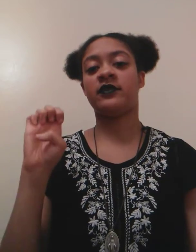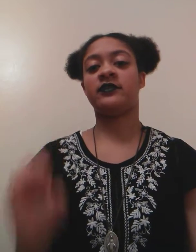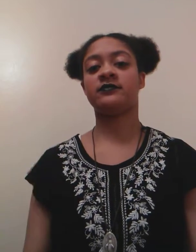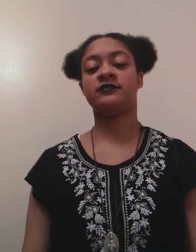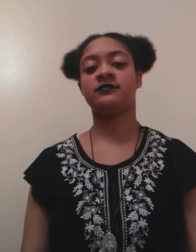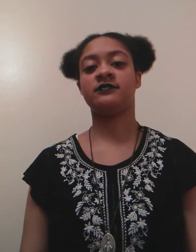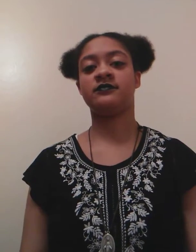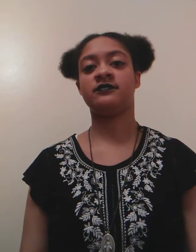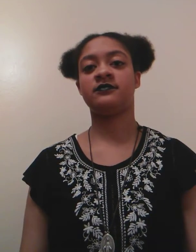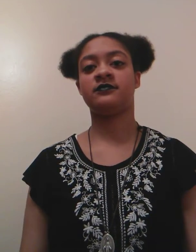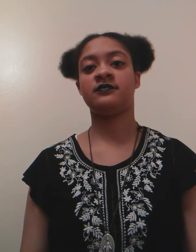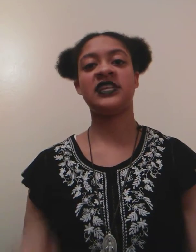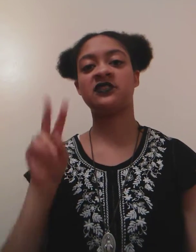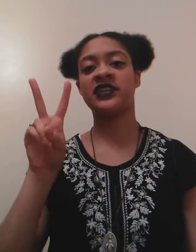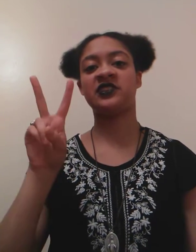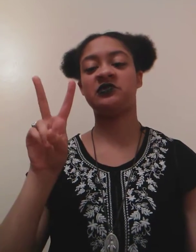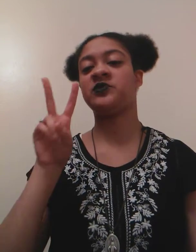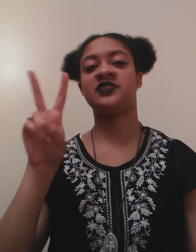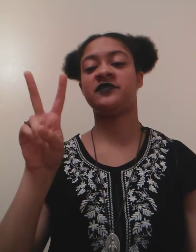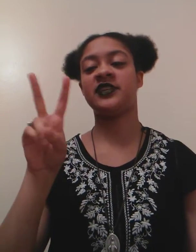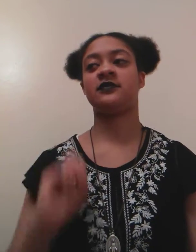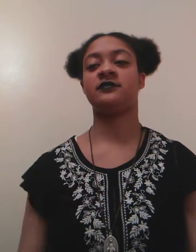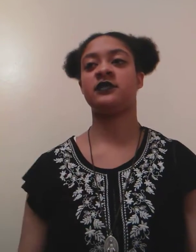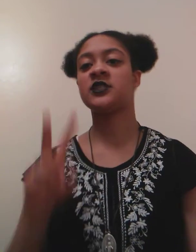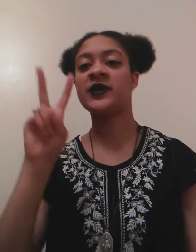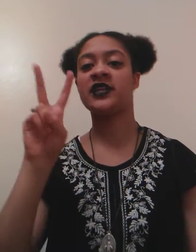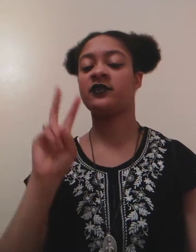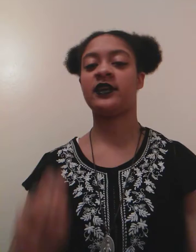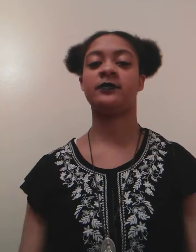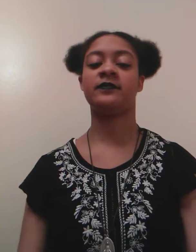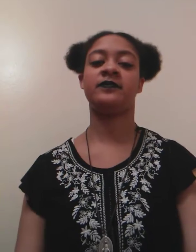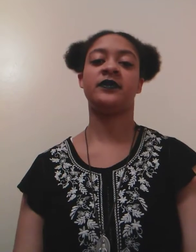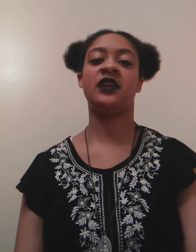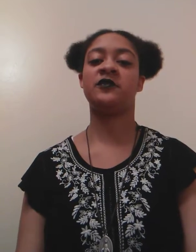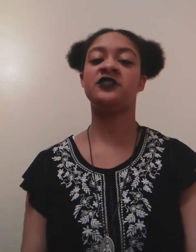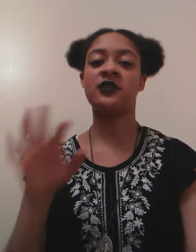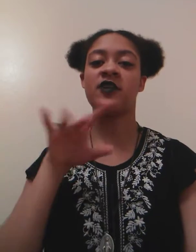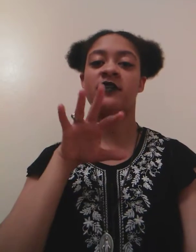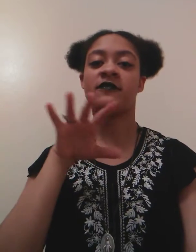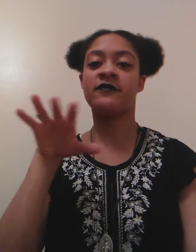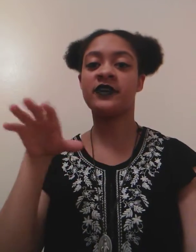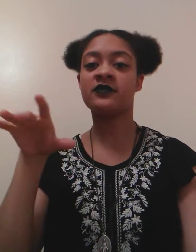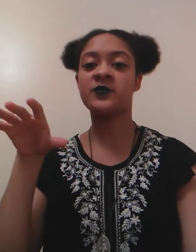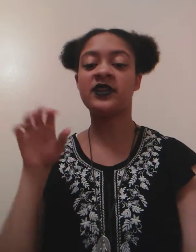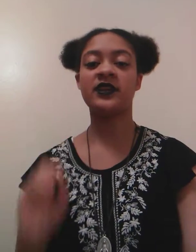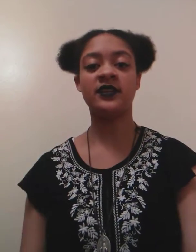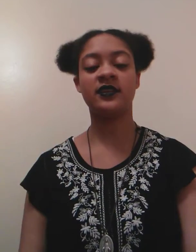Valerie, it looks like a 2, but it's a V. They're spelling their name. If you see them finger spelling